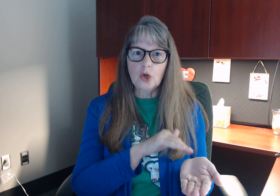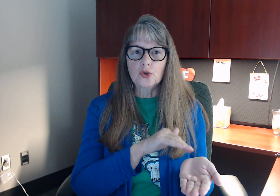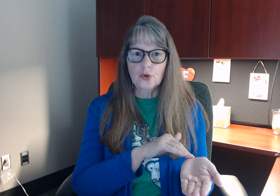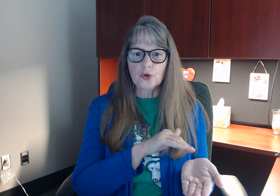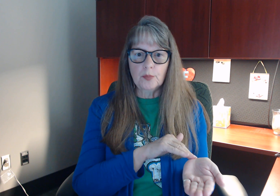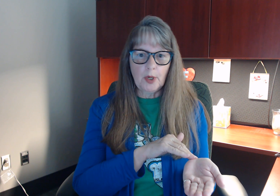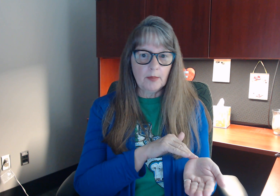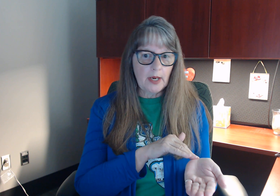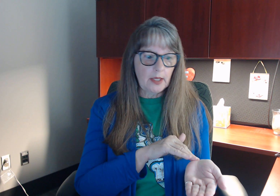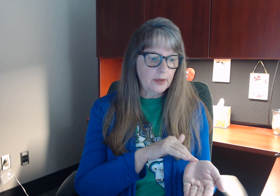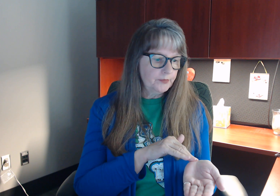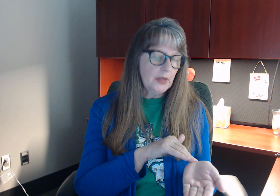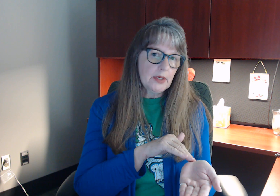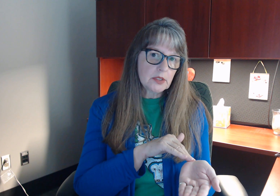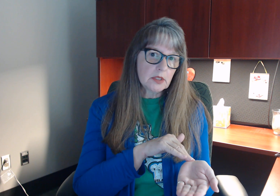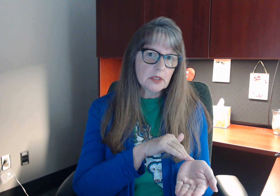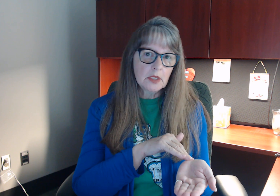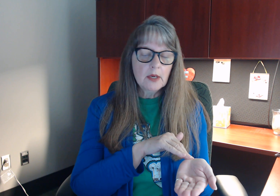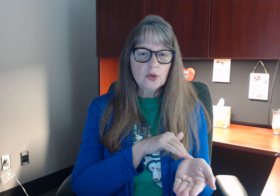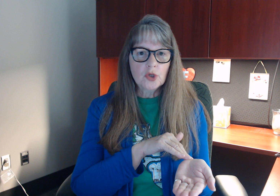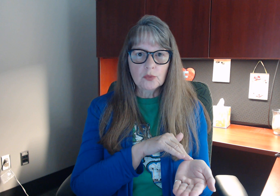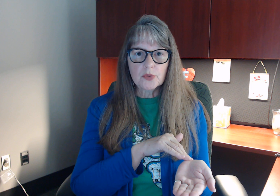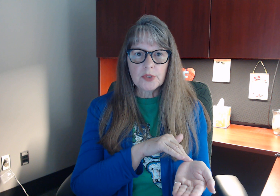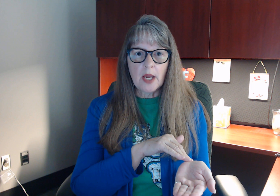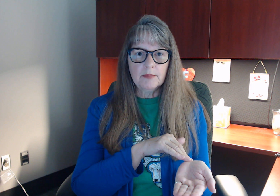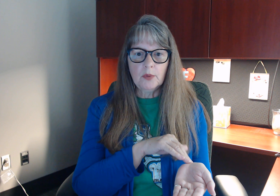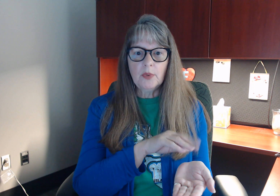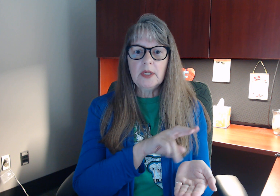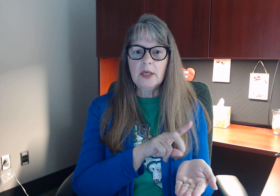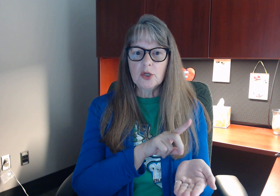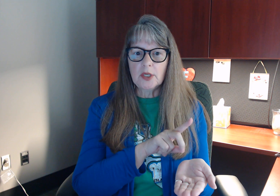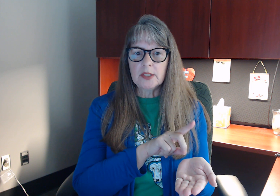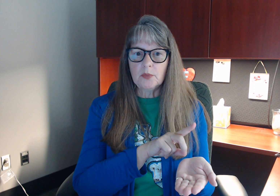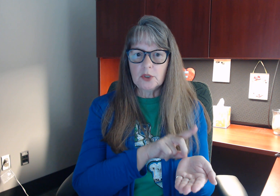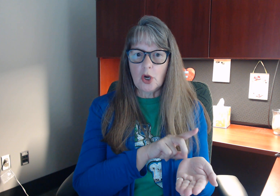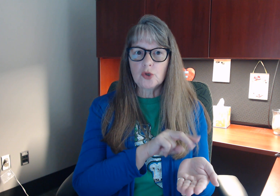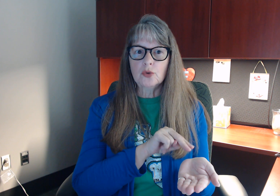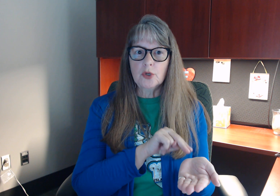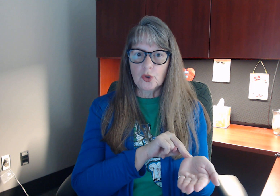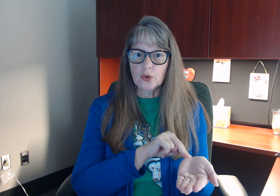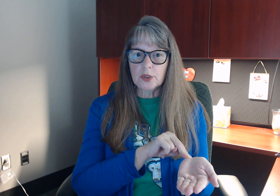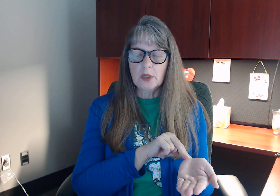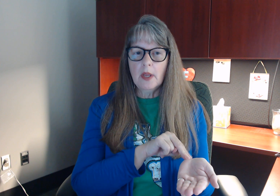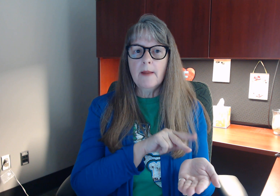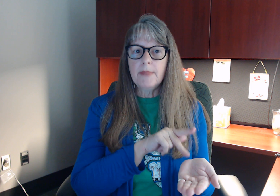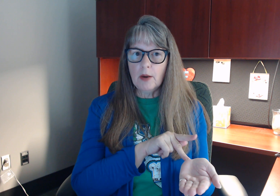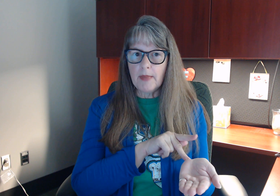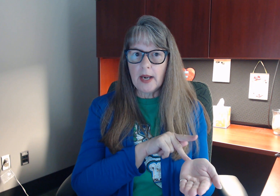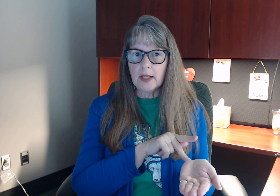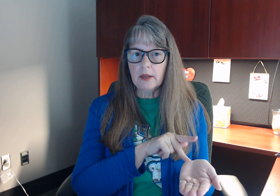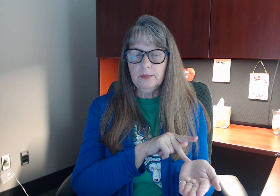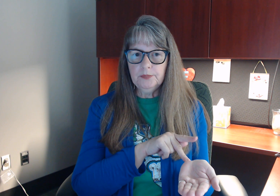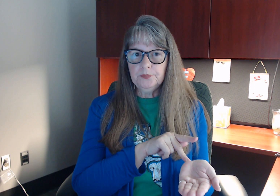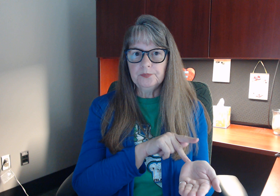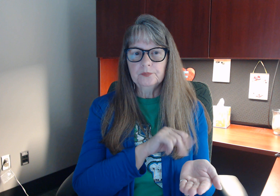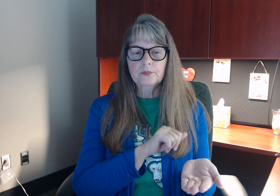nurse, or paramedic. And that's the general sign, but we initialize it with doctor and nurse, paramedic,